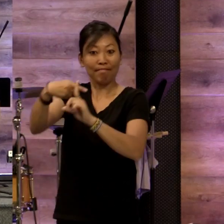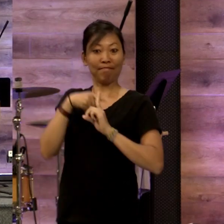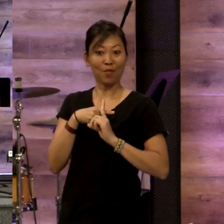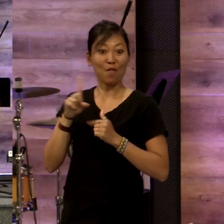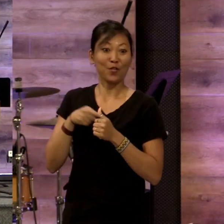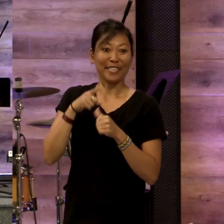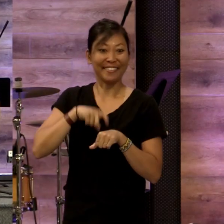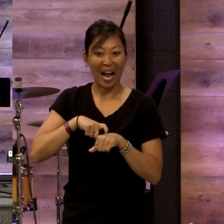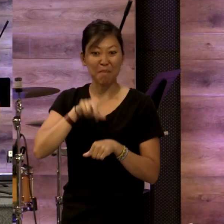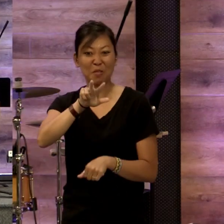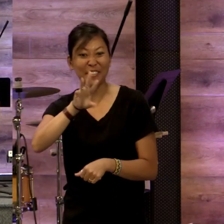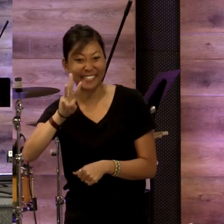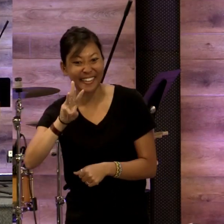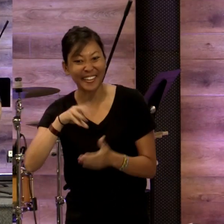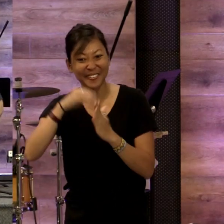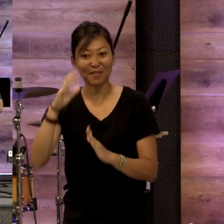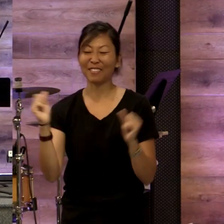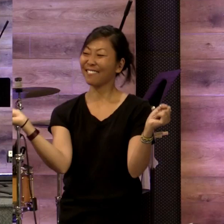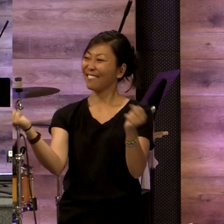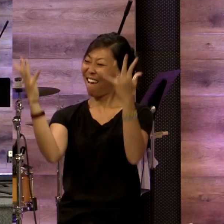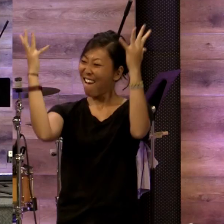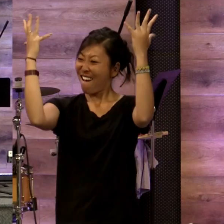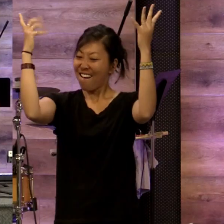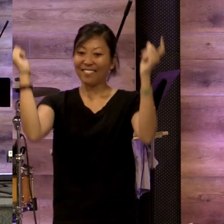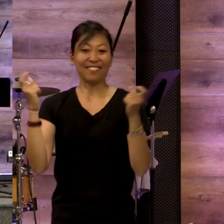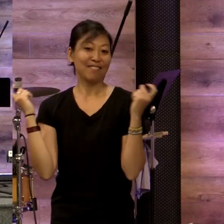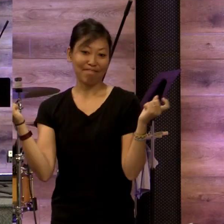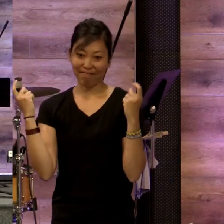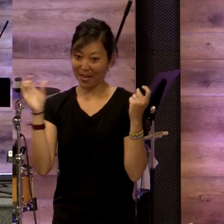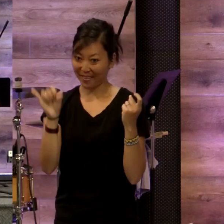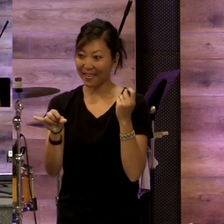so that's definitely awesome. Something to celebrate, and I'm...